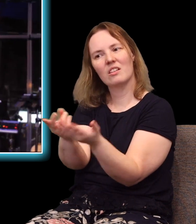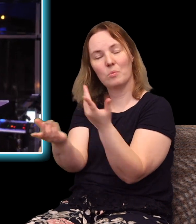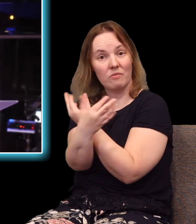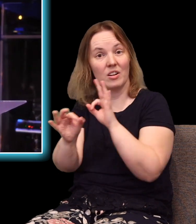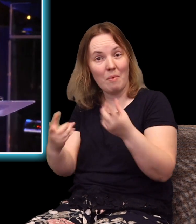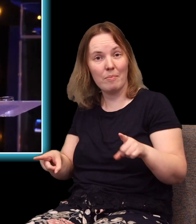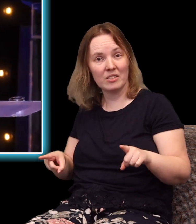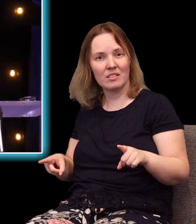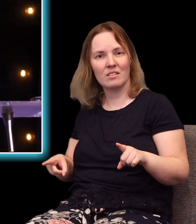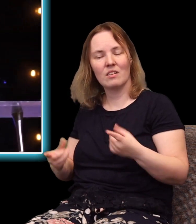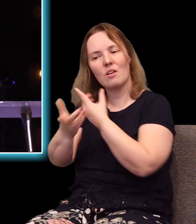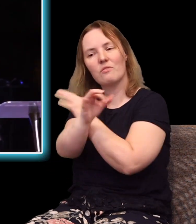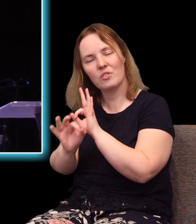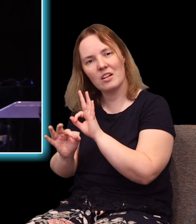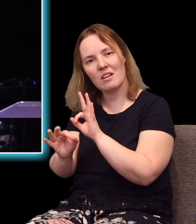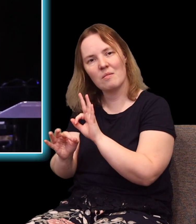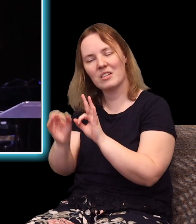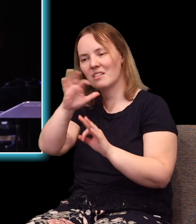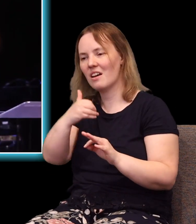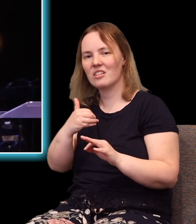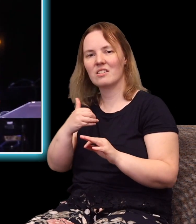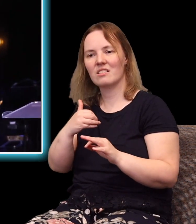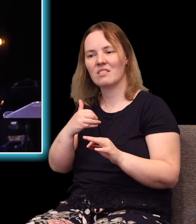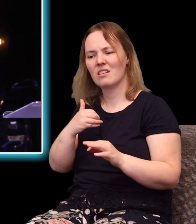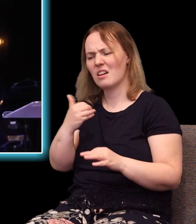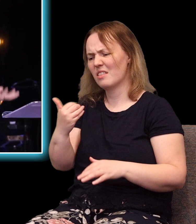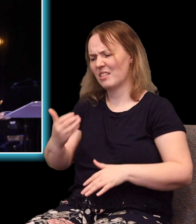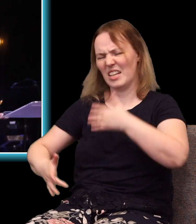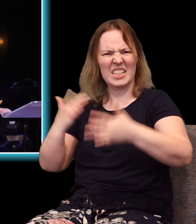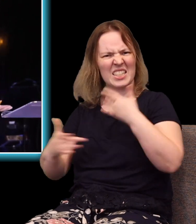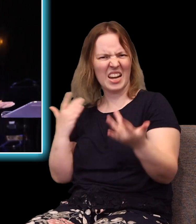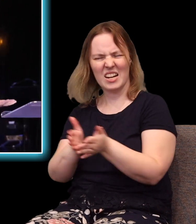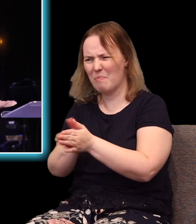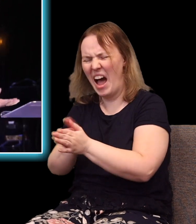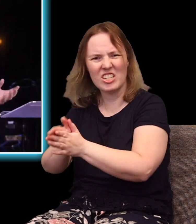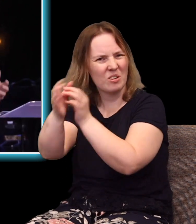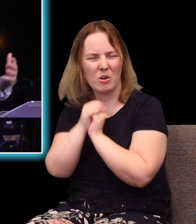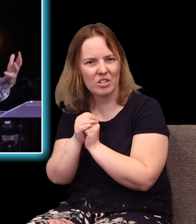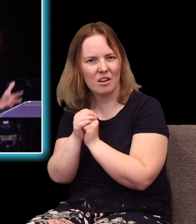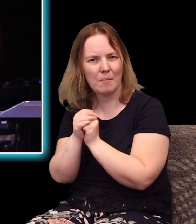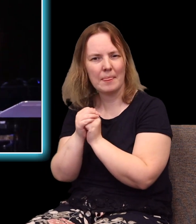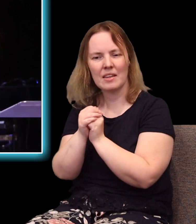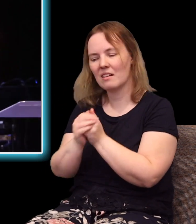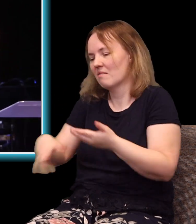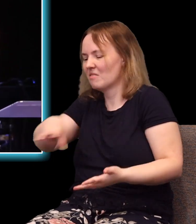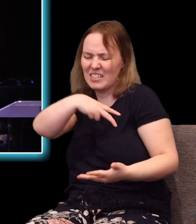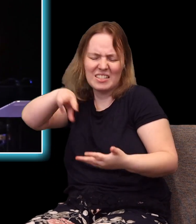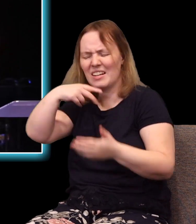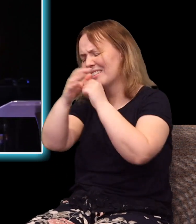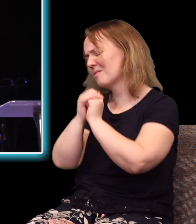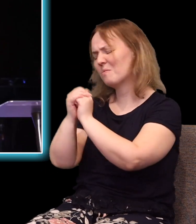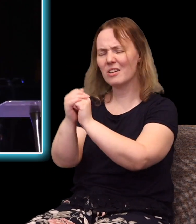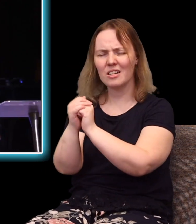freedom. Freedom is a product of transformation. Freedom is not just an exuberance of worship. Right? I can be in worship and I can even